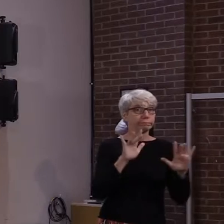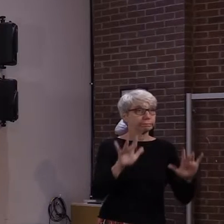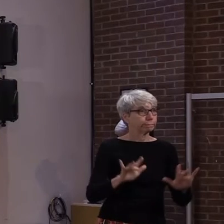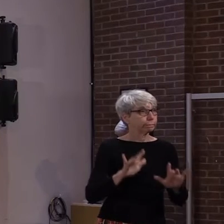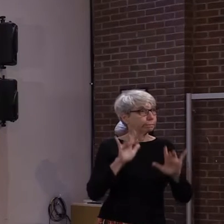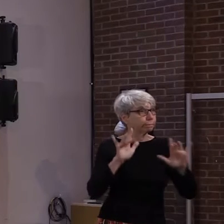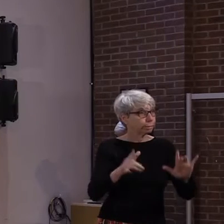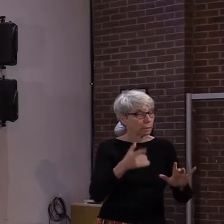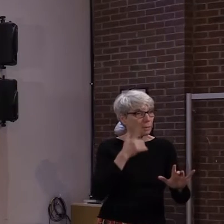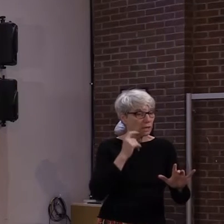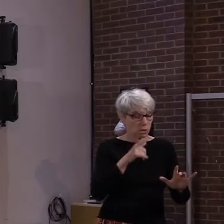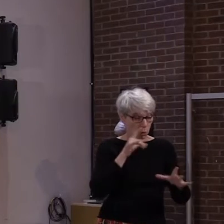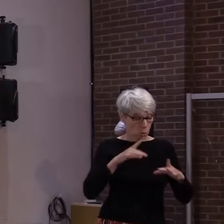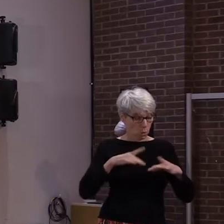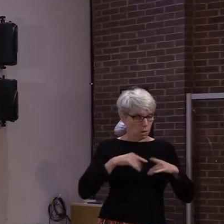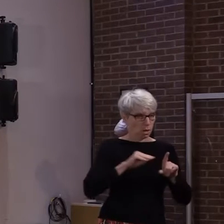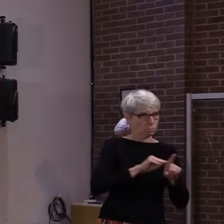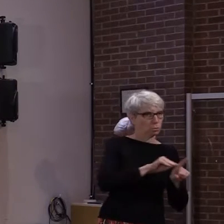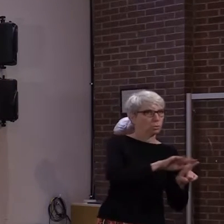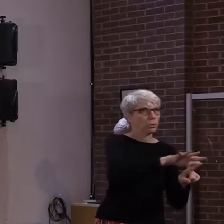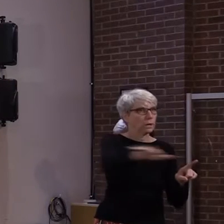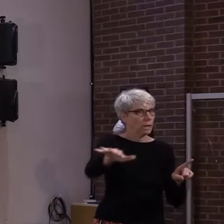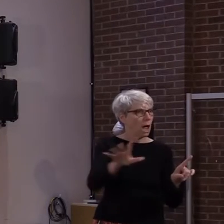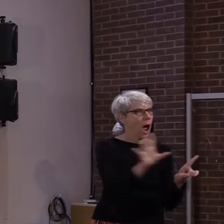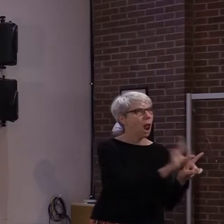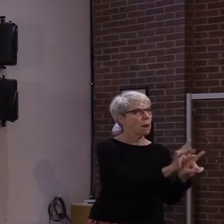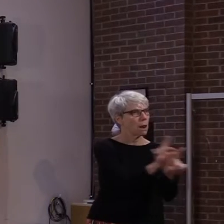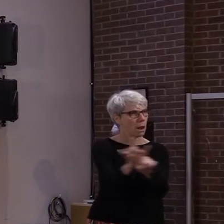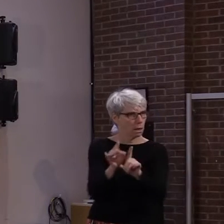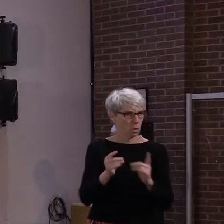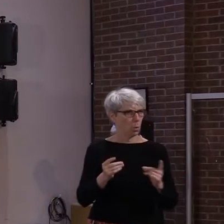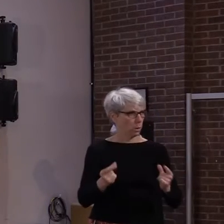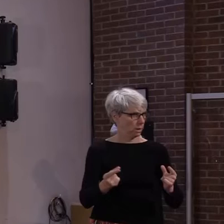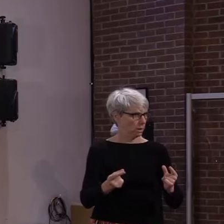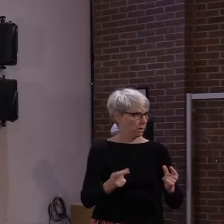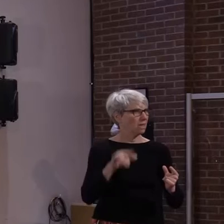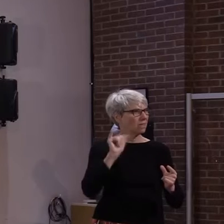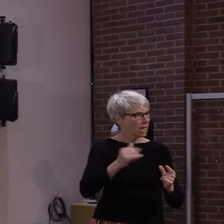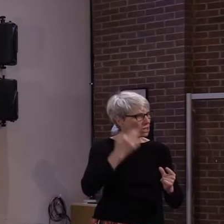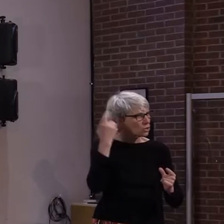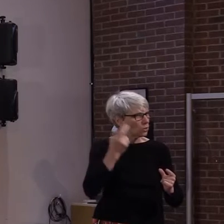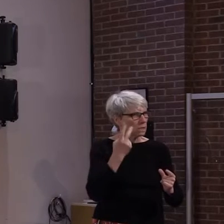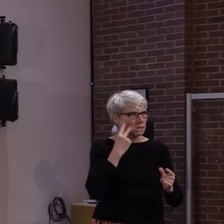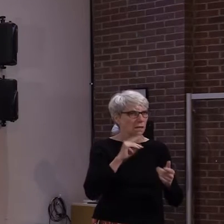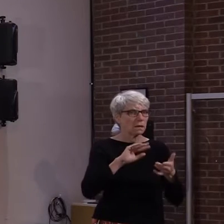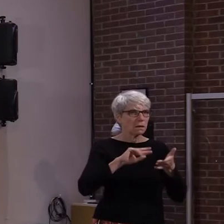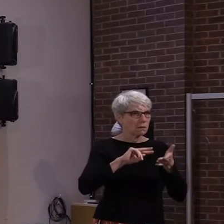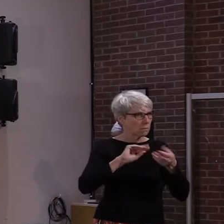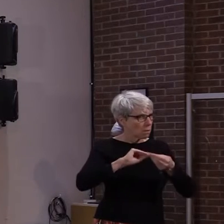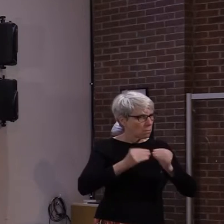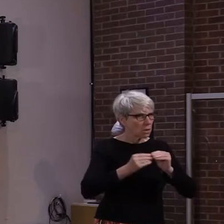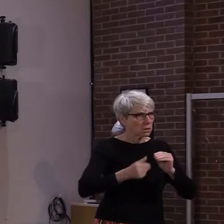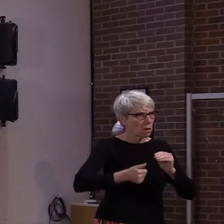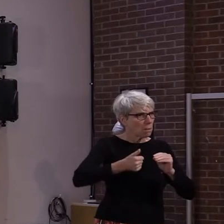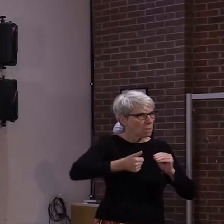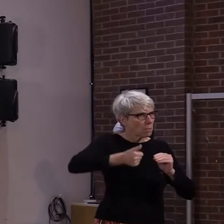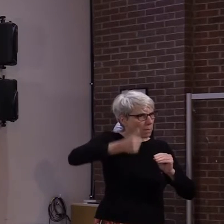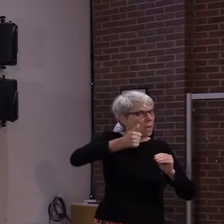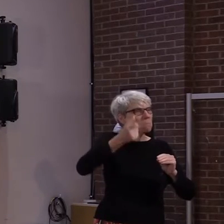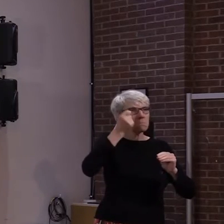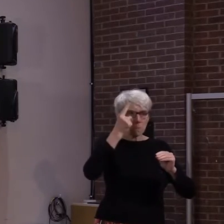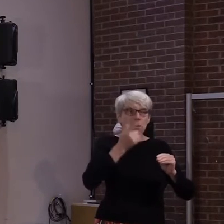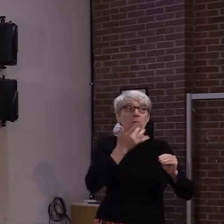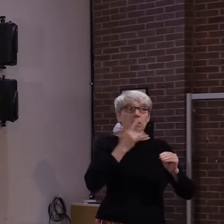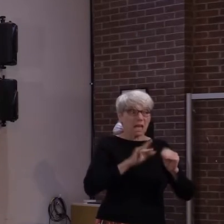getting and spreading the virus. This is why cases continue to rise, though fortunately we've seen perhaps that pace